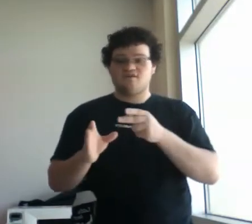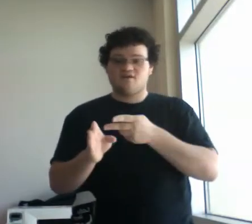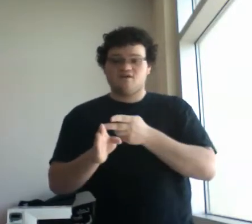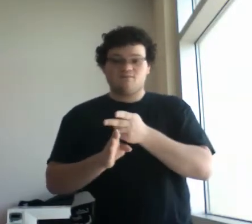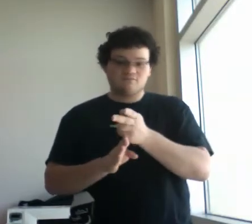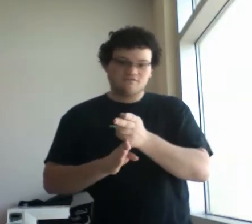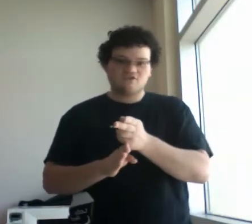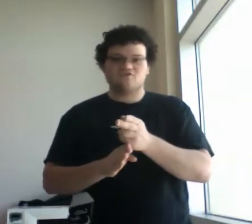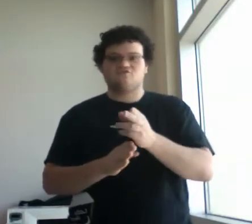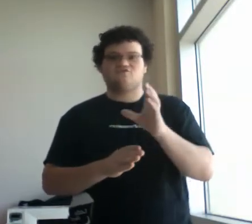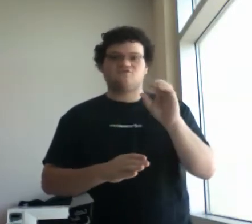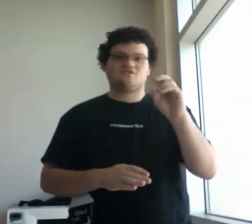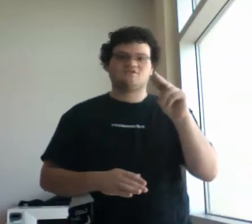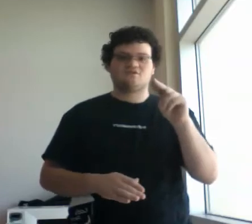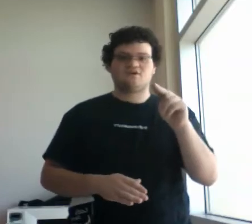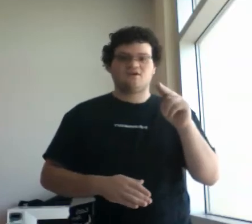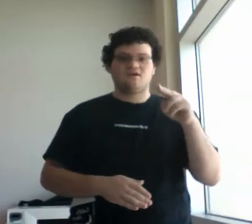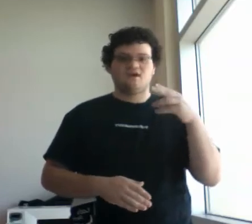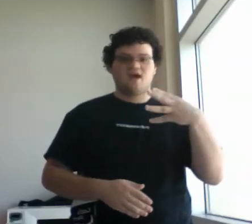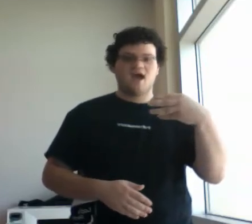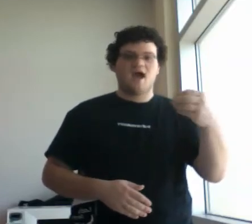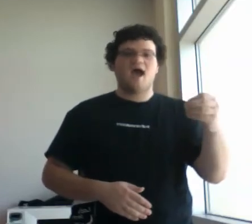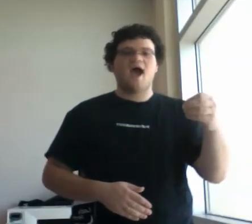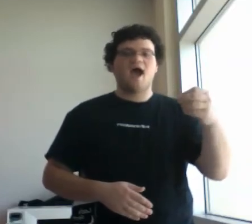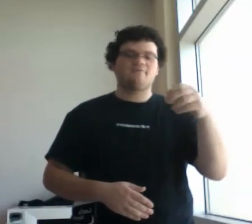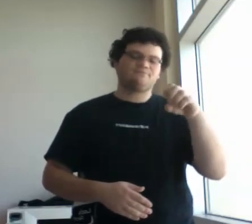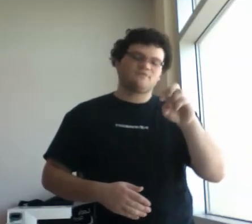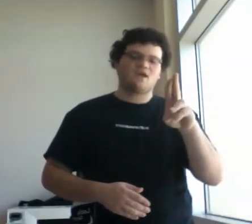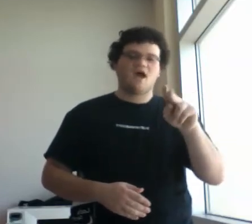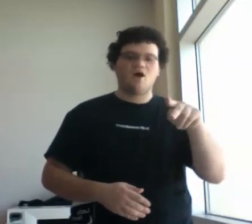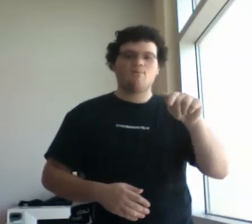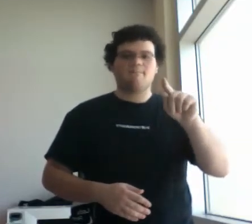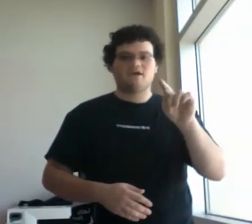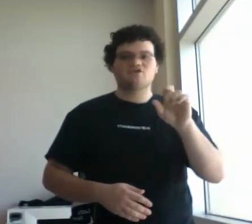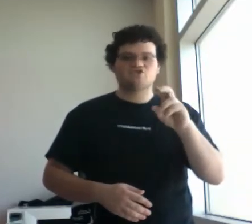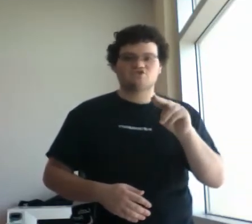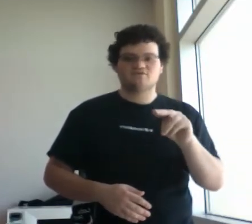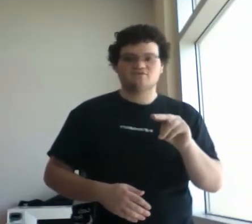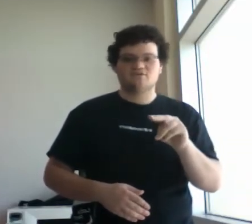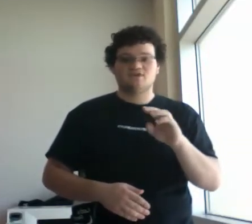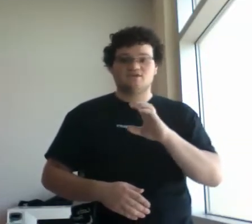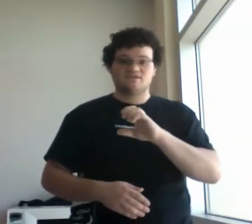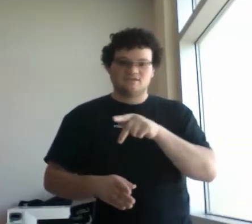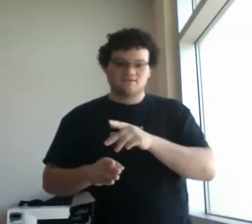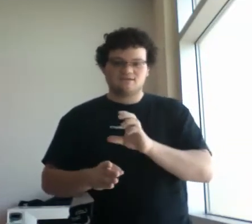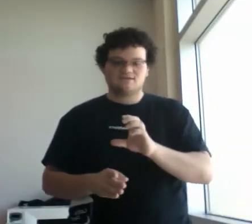the CPCP is your Certified Professional Coder Payer, and the